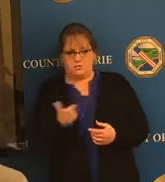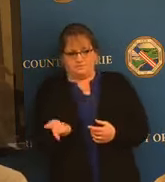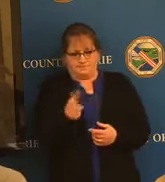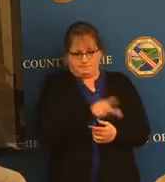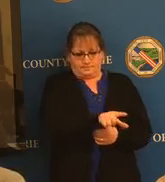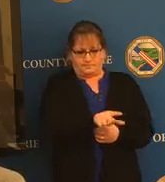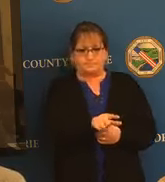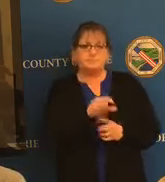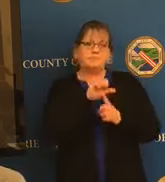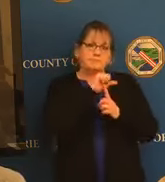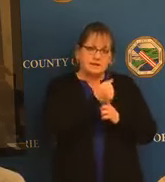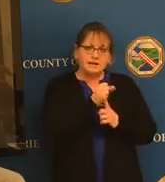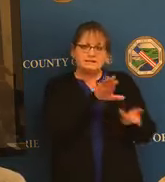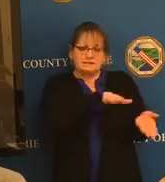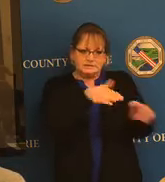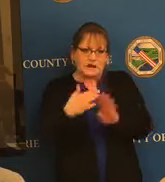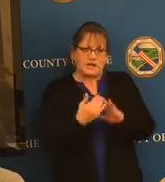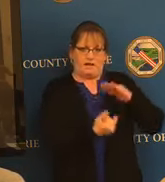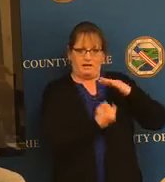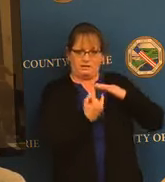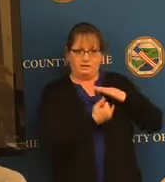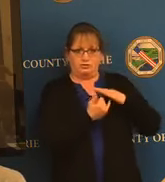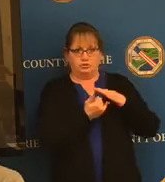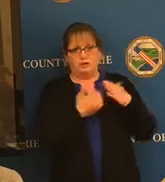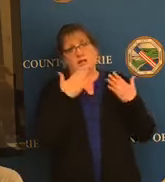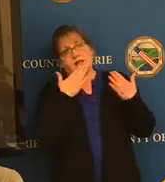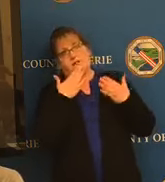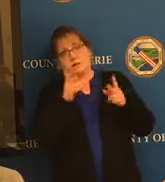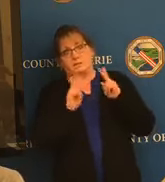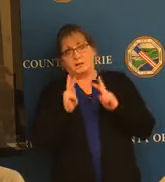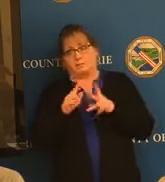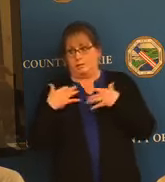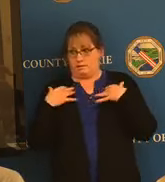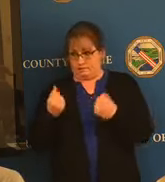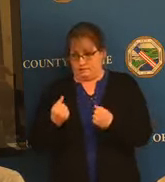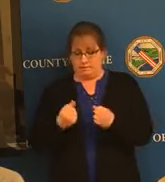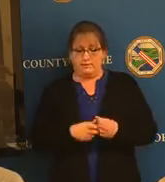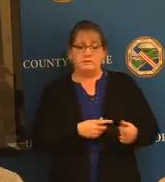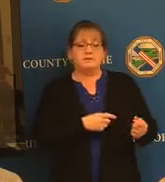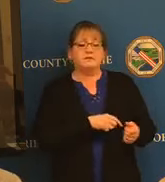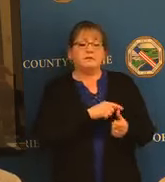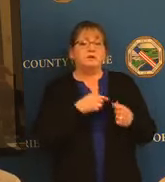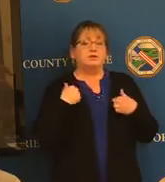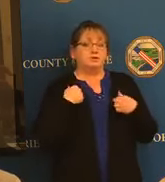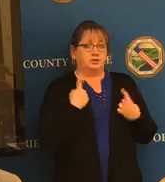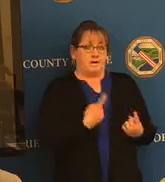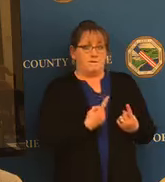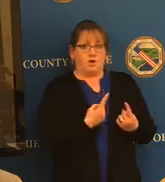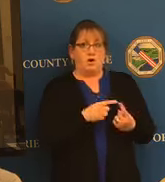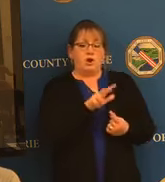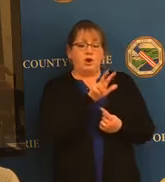cases, deaths, isolation, and thankfully those who've recovered. So, so far there have been